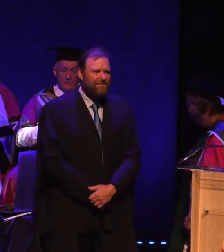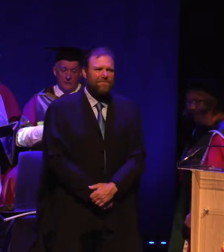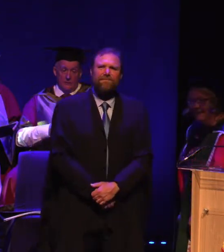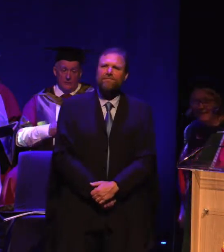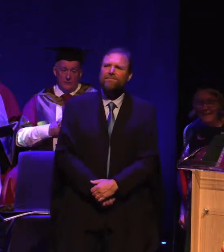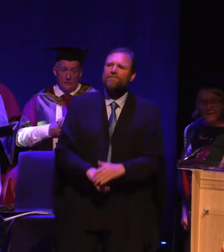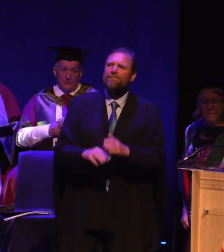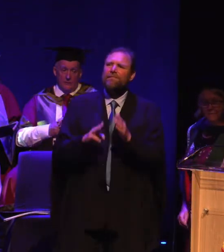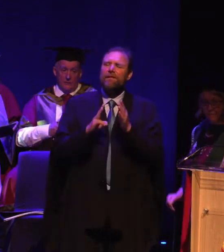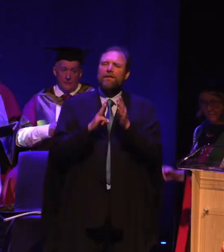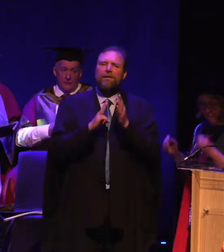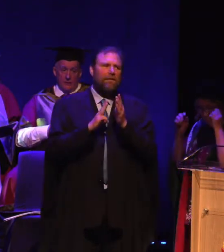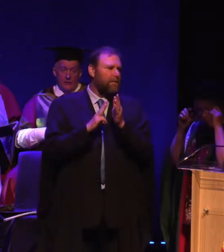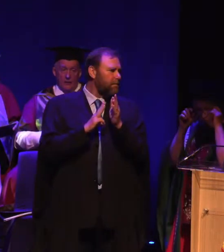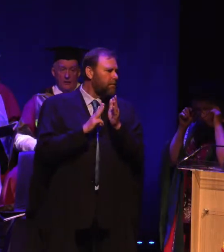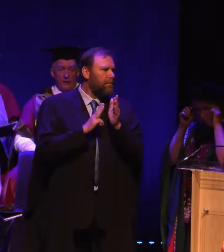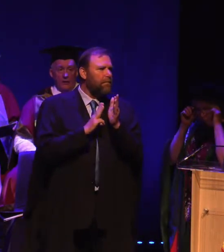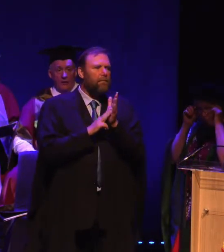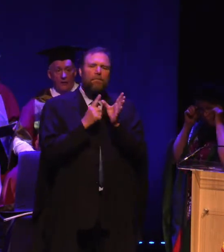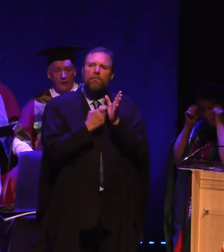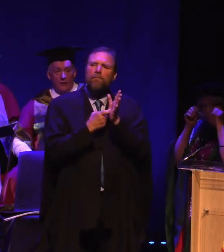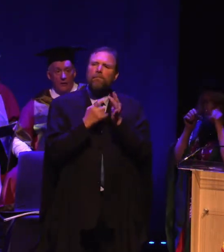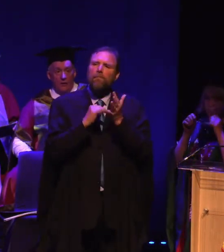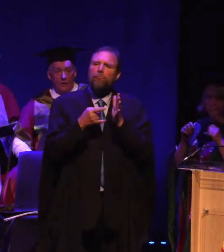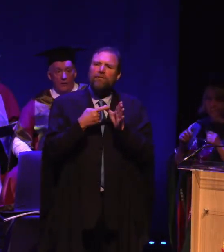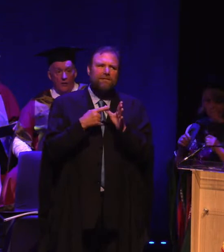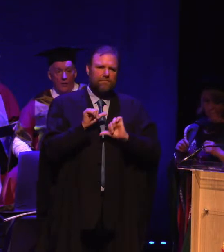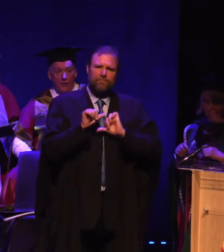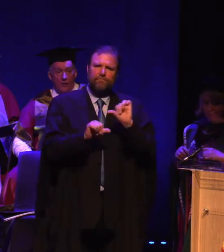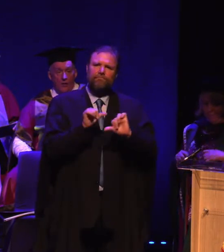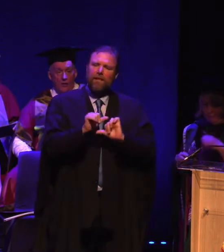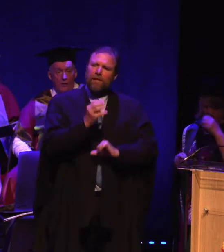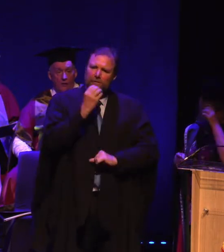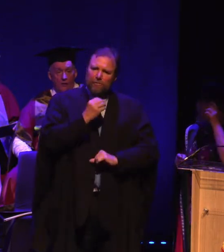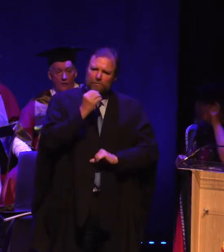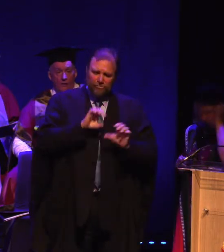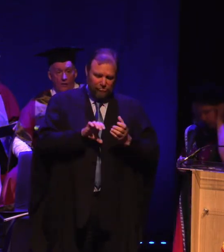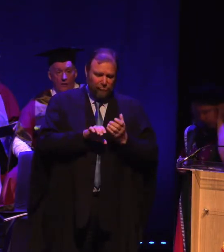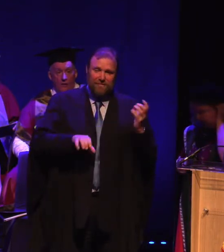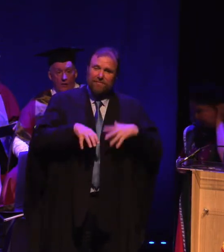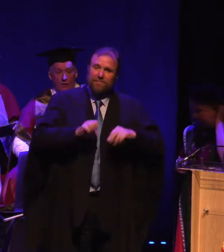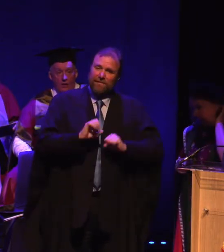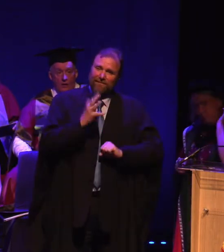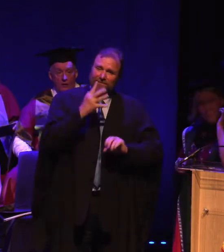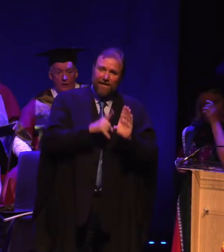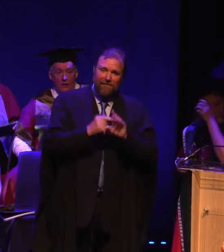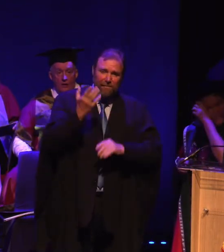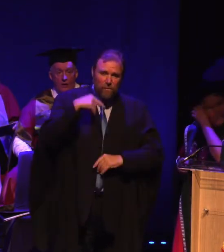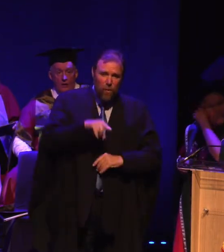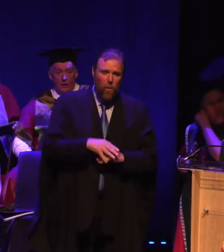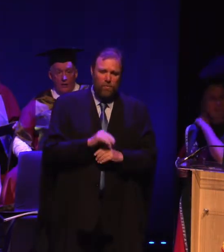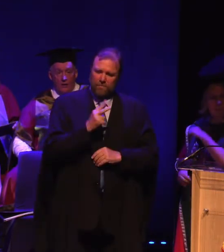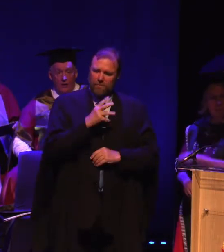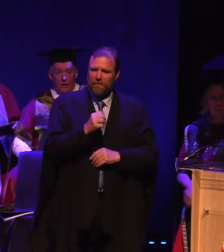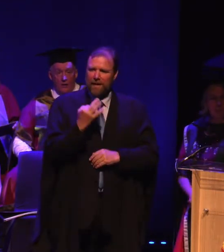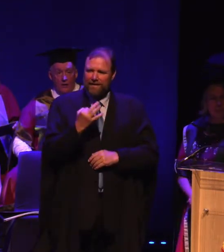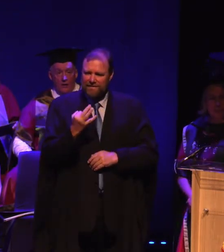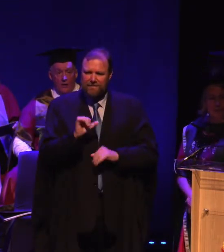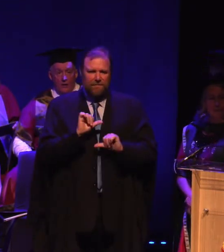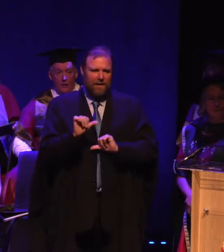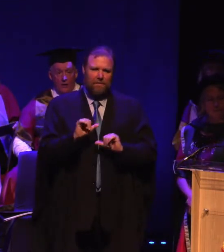Marissa's journey on the BSc Nutrition degree started 5 years ago in 2018, and she's had to deal with some tragic